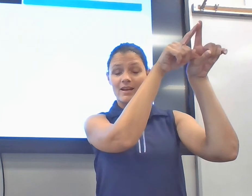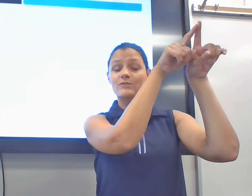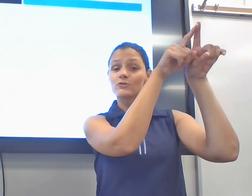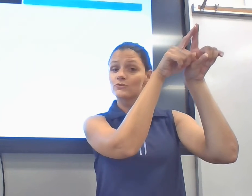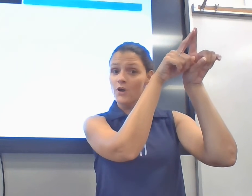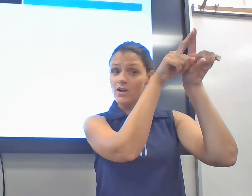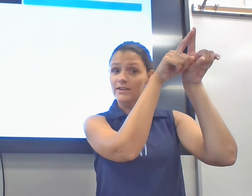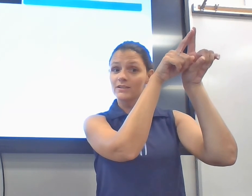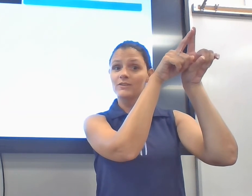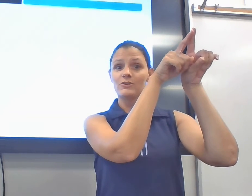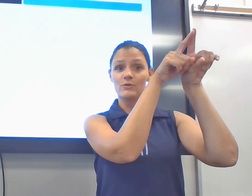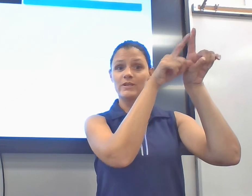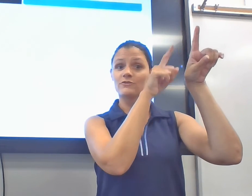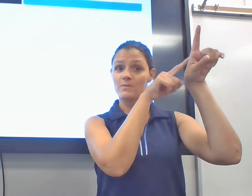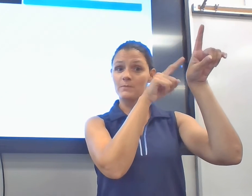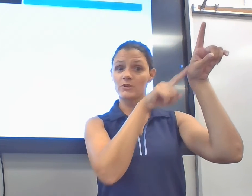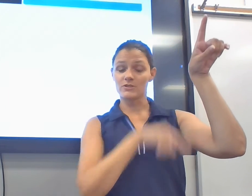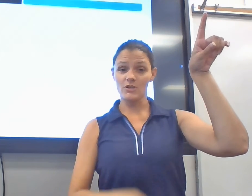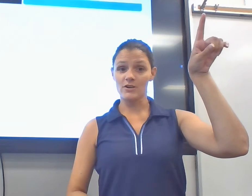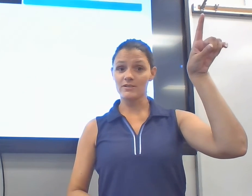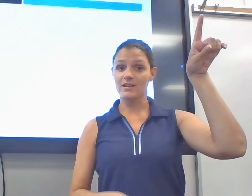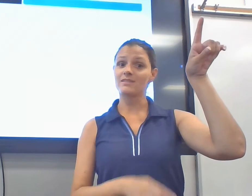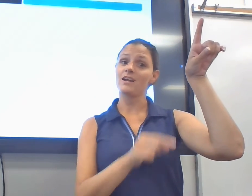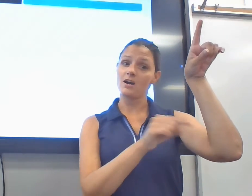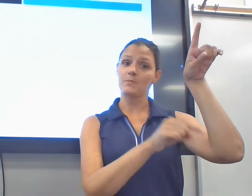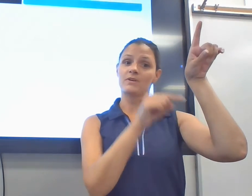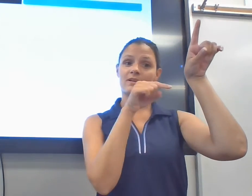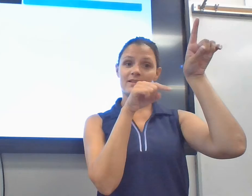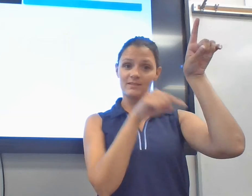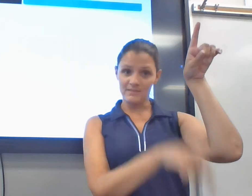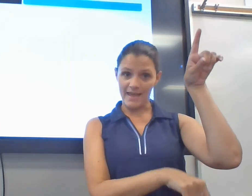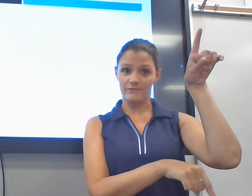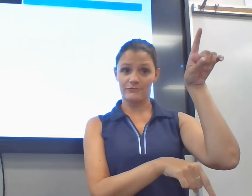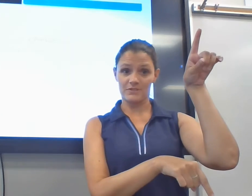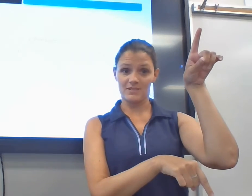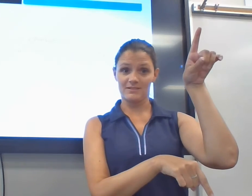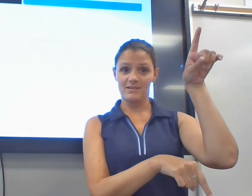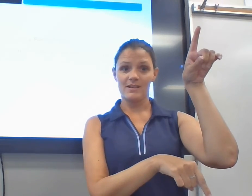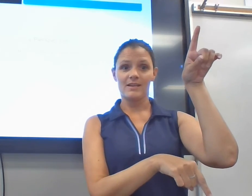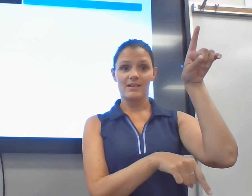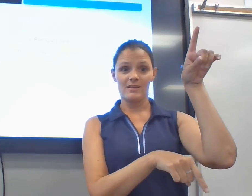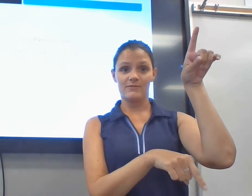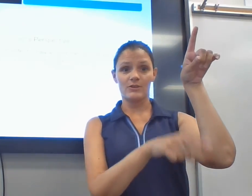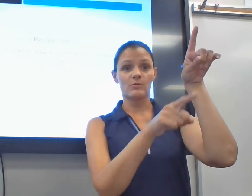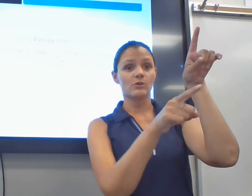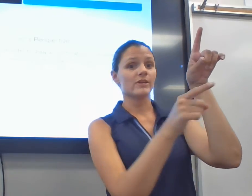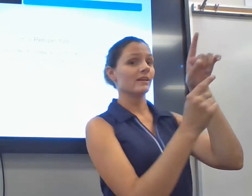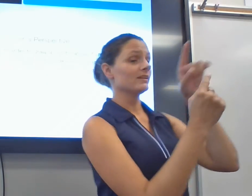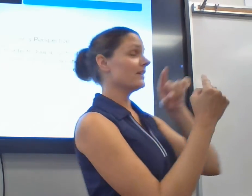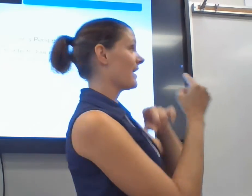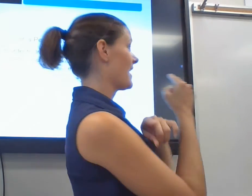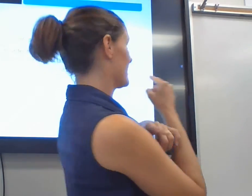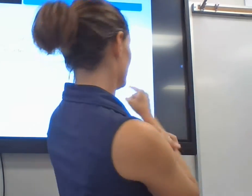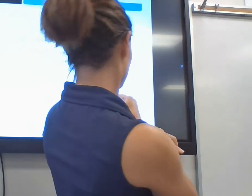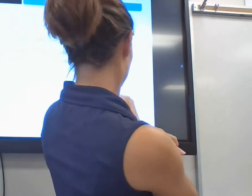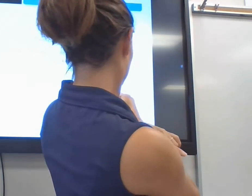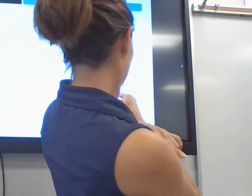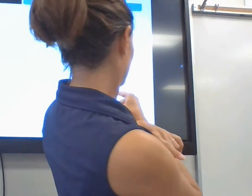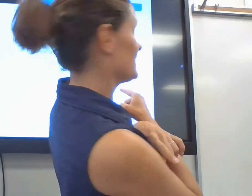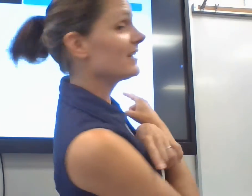as you're drawing, you need to remember to start at the upper left. Even though looking at it,